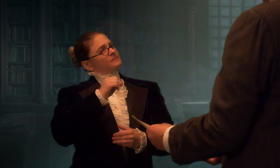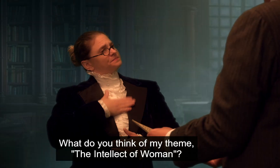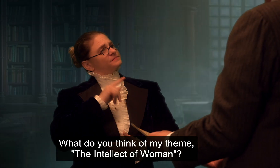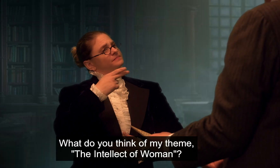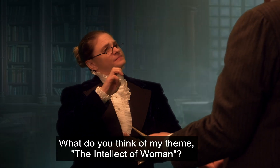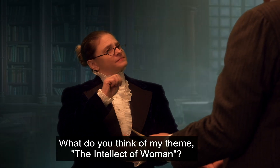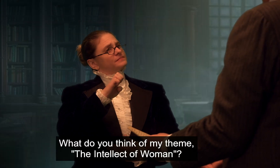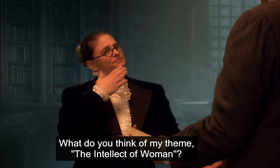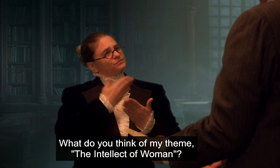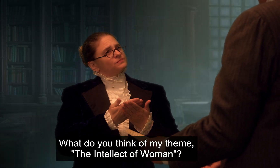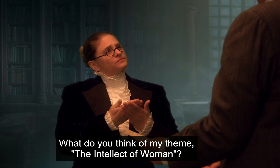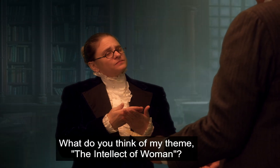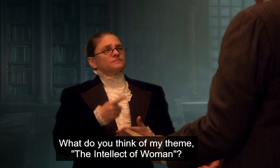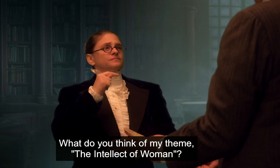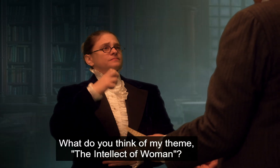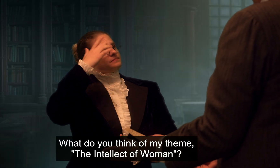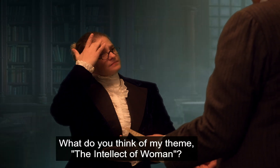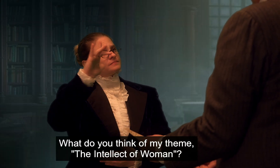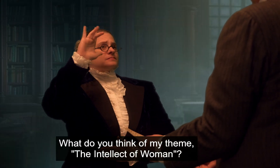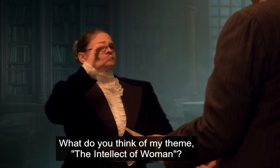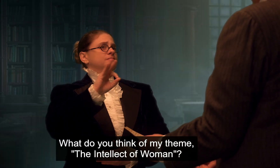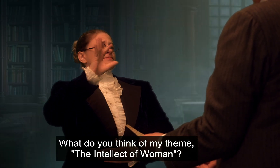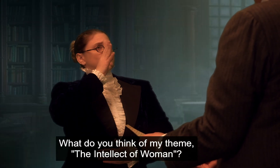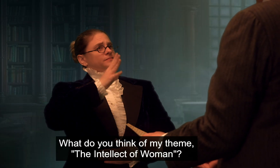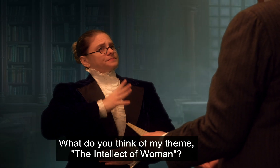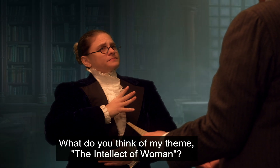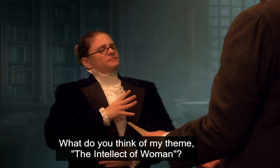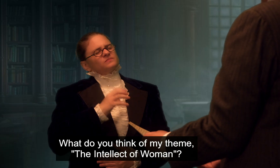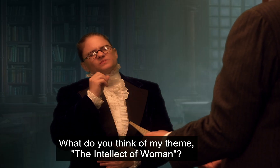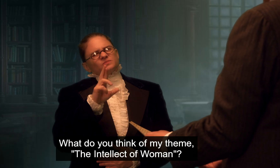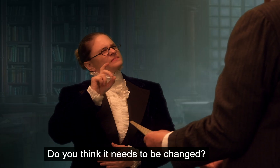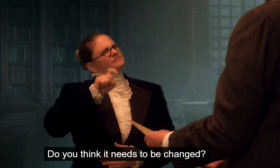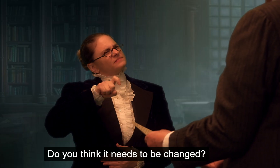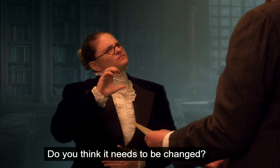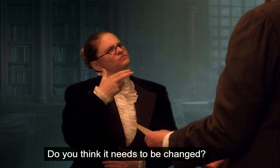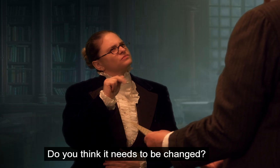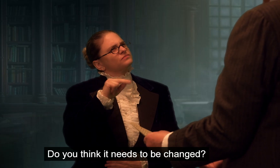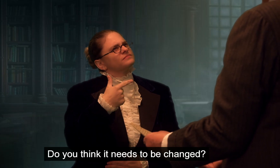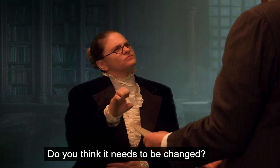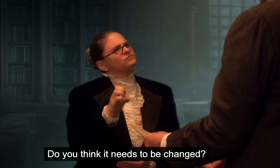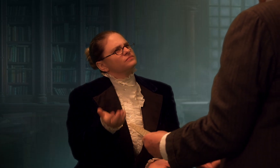What do you think of my theme, the Intellect of Women? Do you think it needs to be changed?